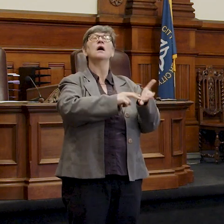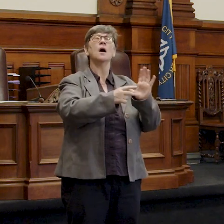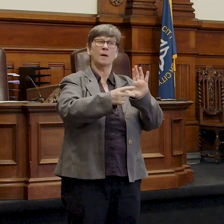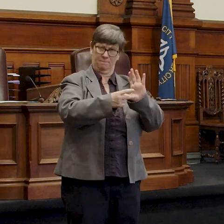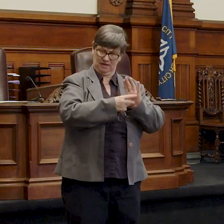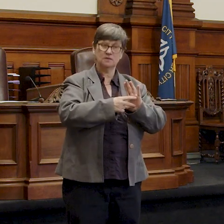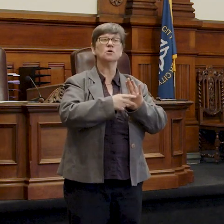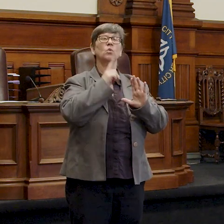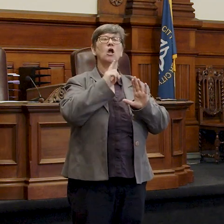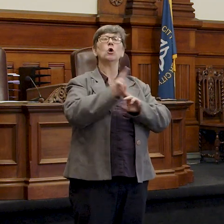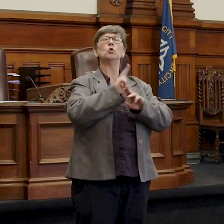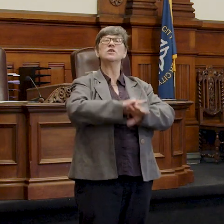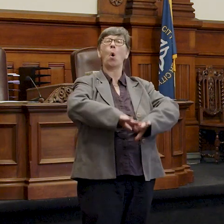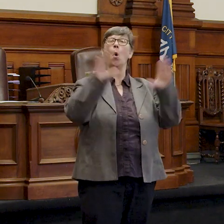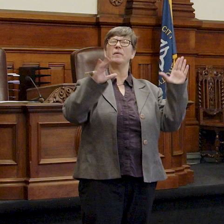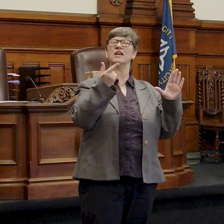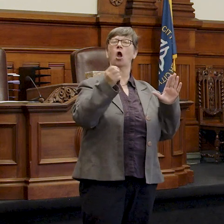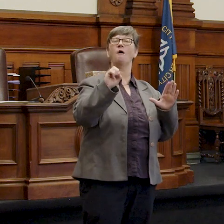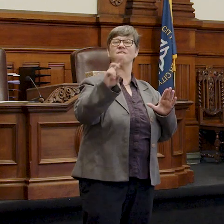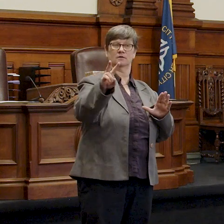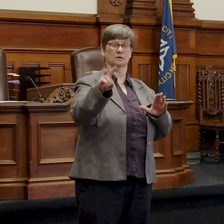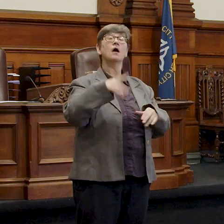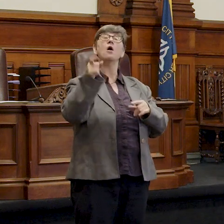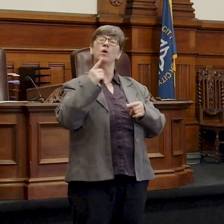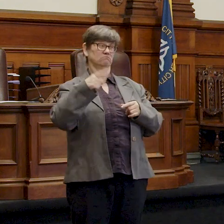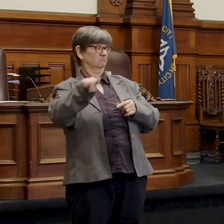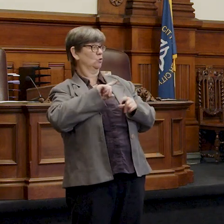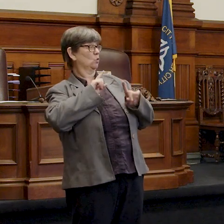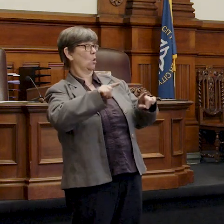OpenGov. When you visit our budget homepage at